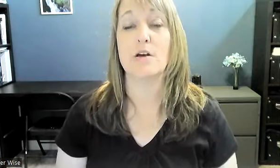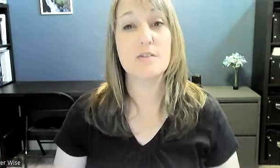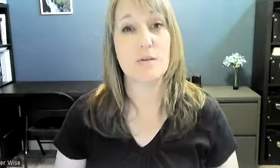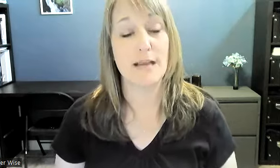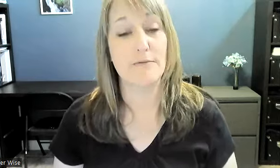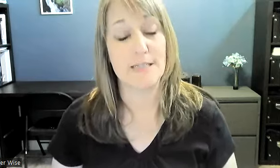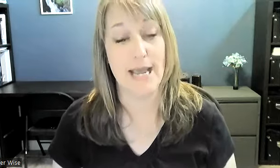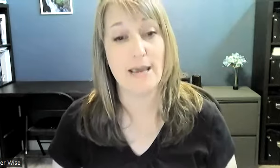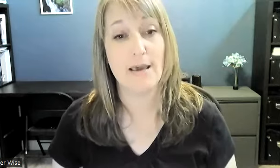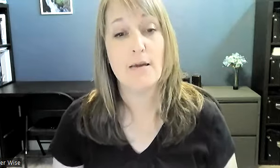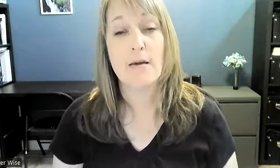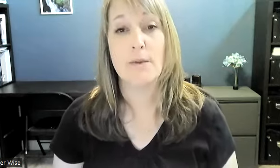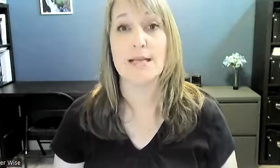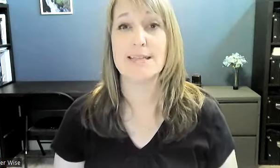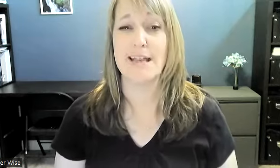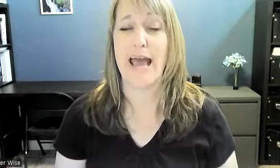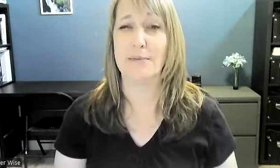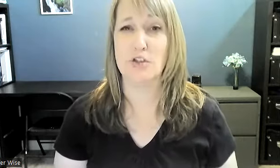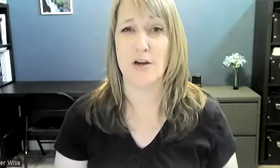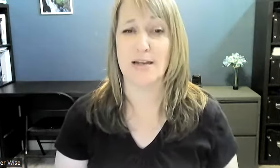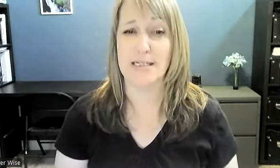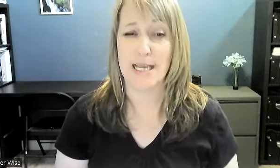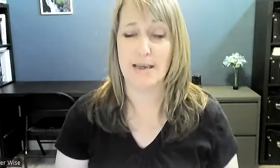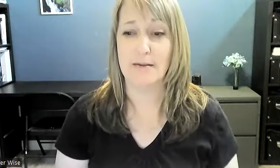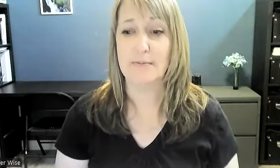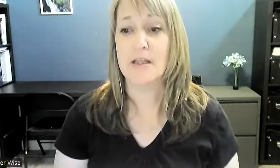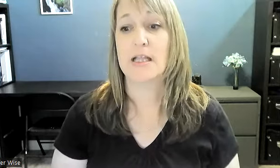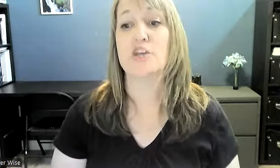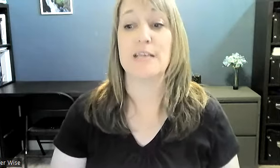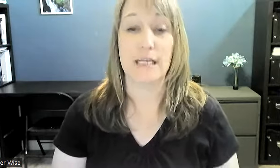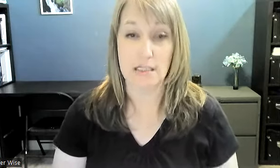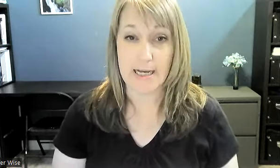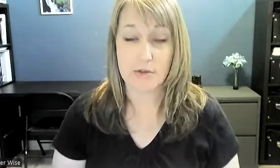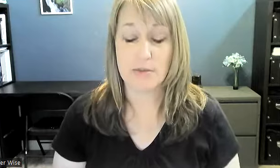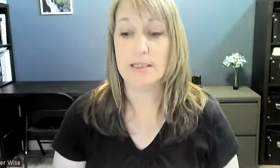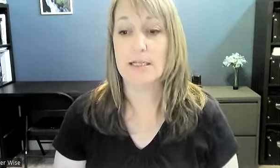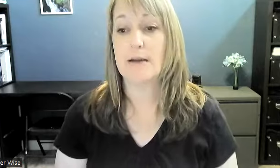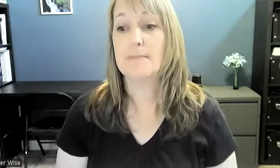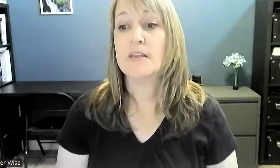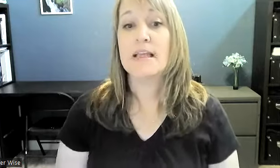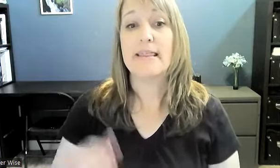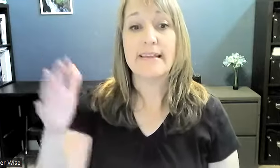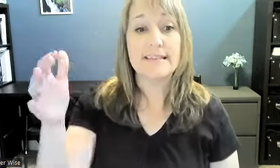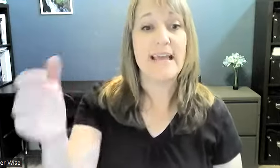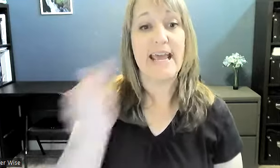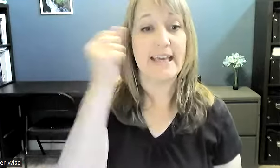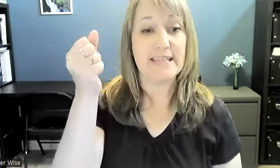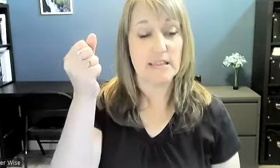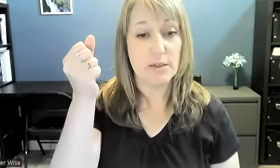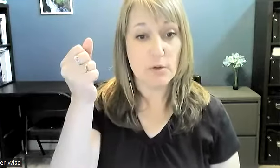also the sign for take, but that's an abstract take, like you take a class or something like that. This take is